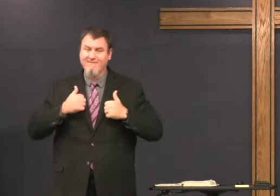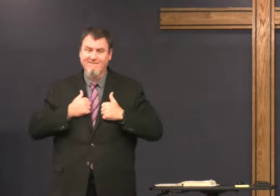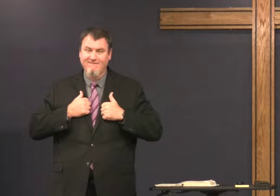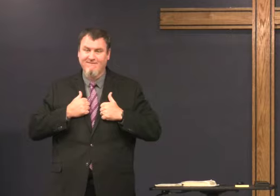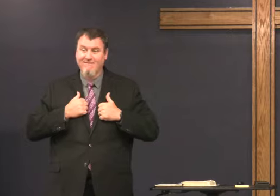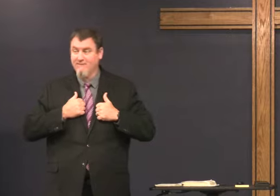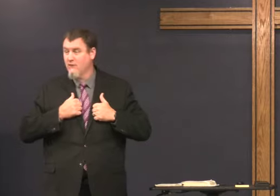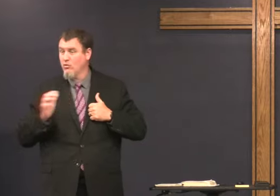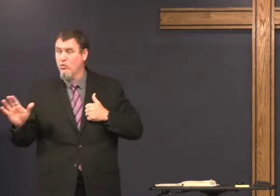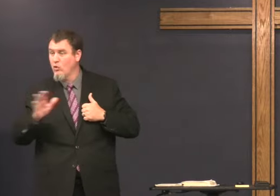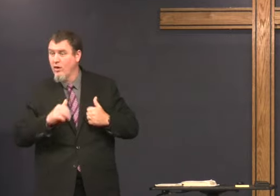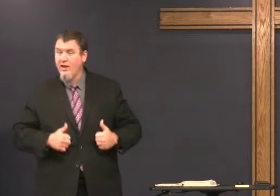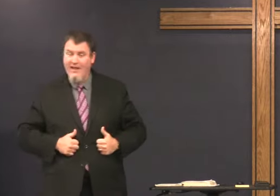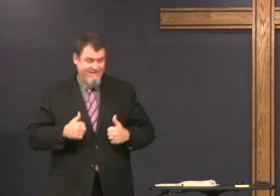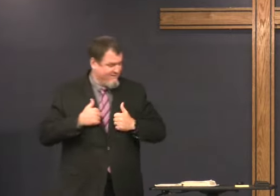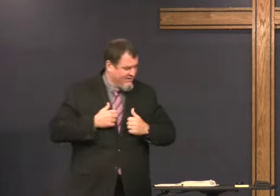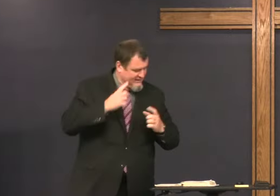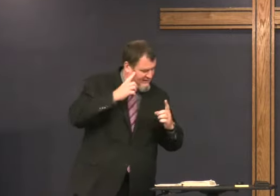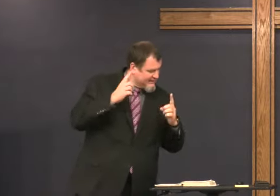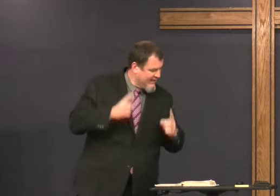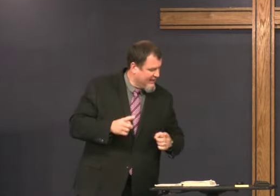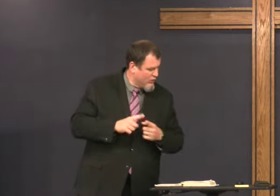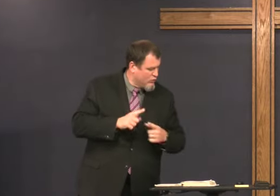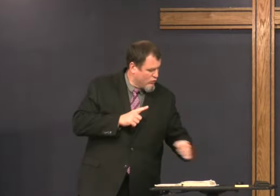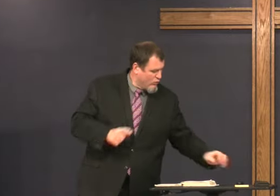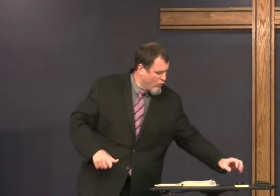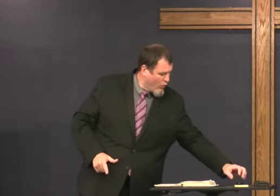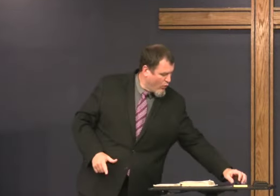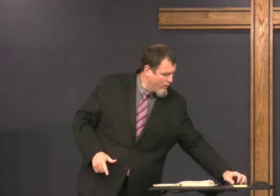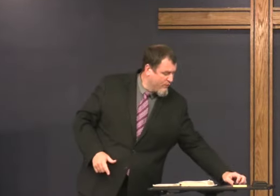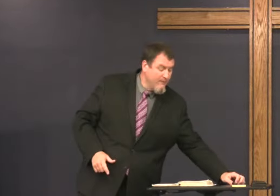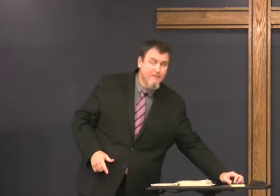First in my life, and first in your life.